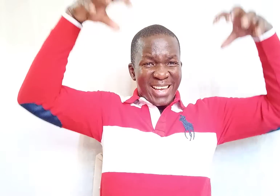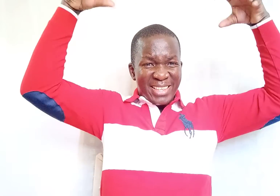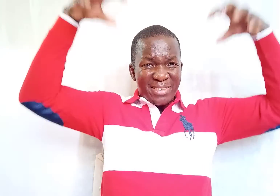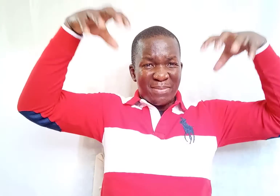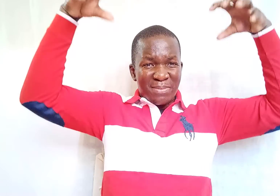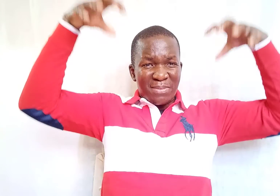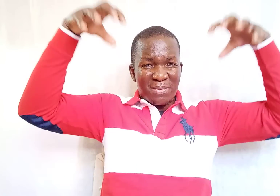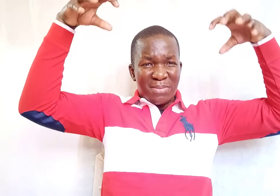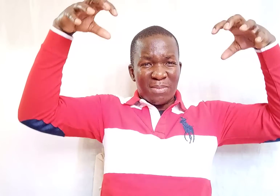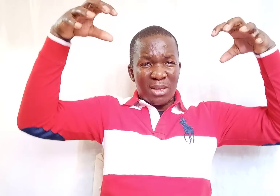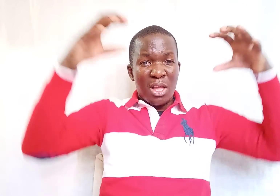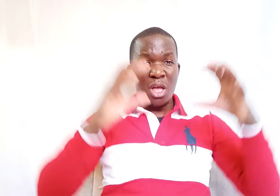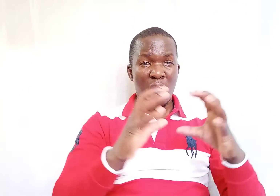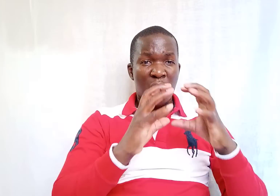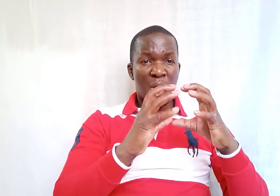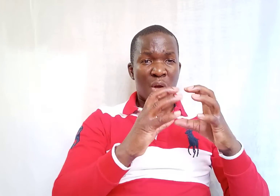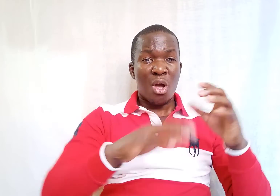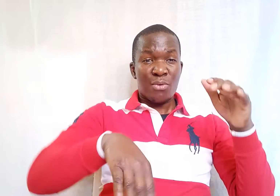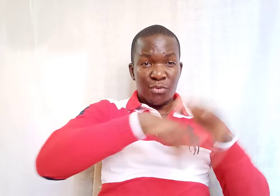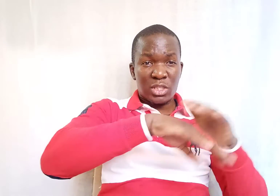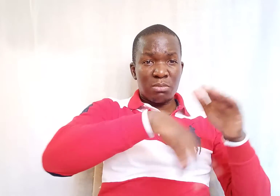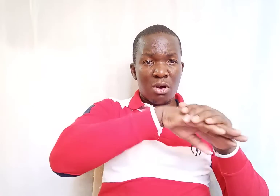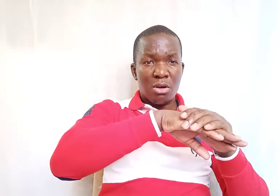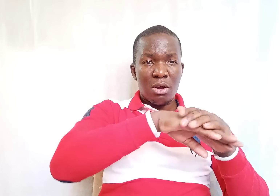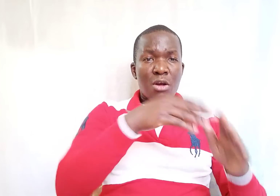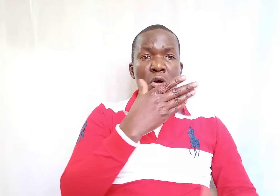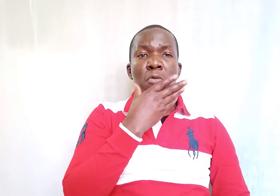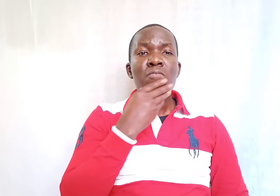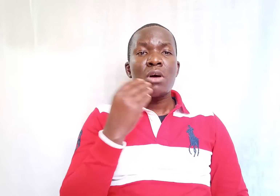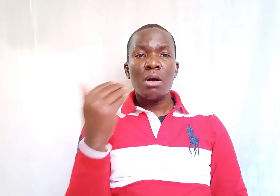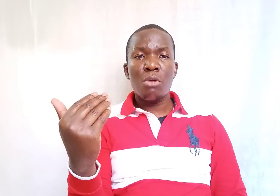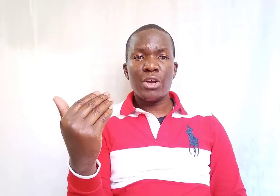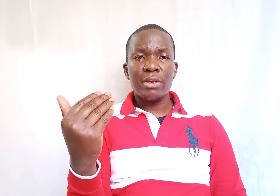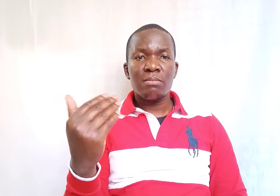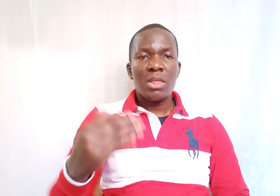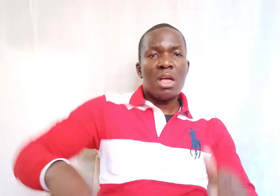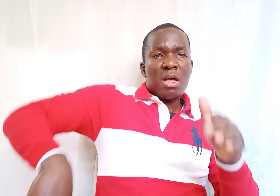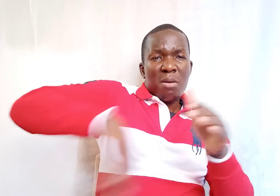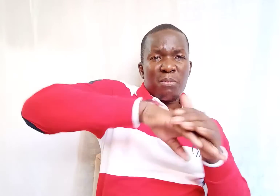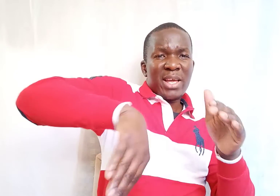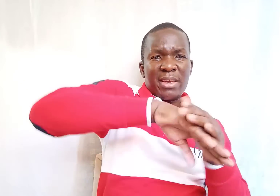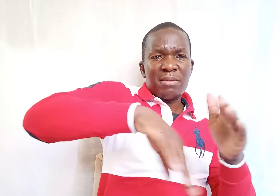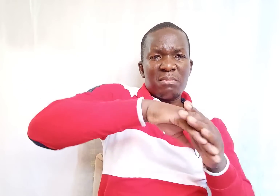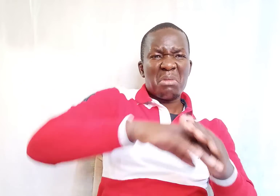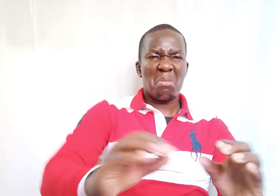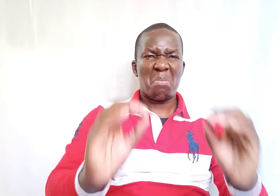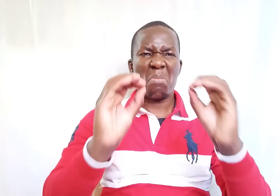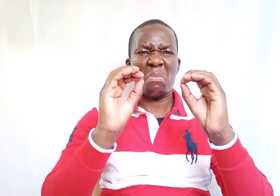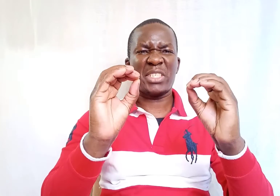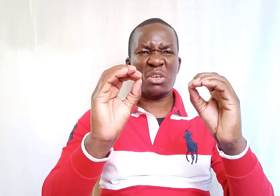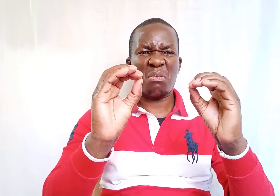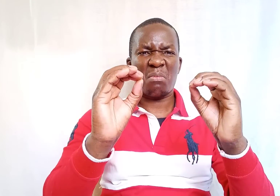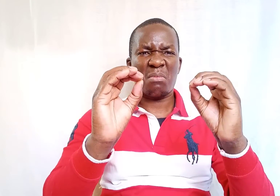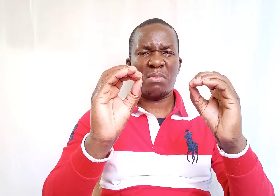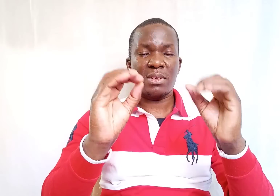rain, football, boy, play, 0, like